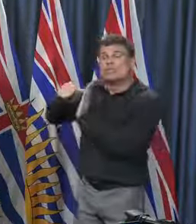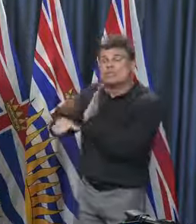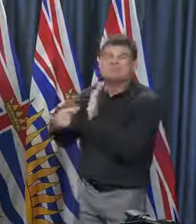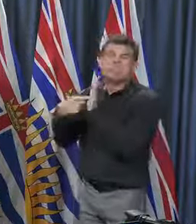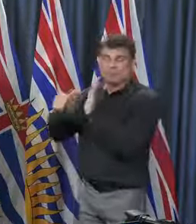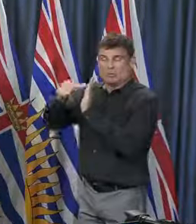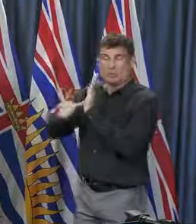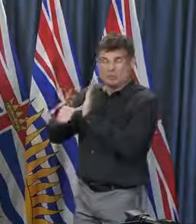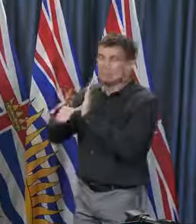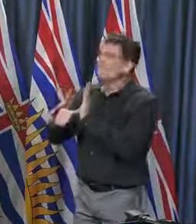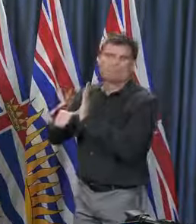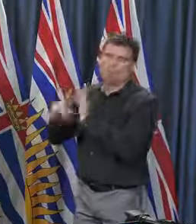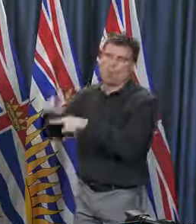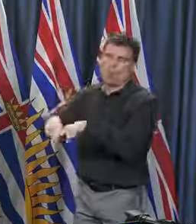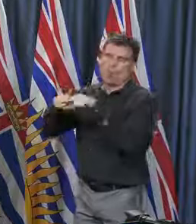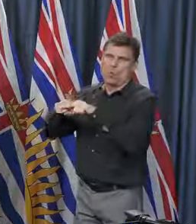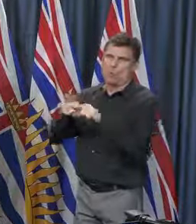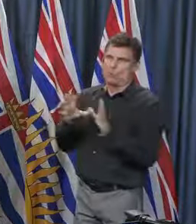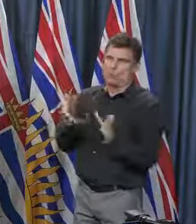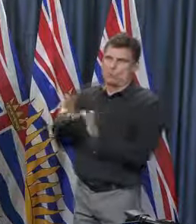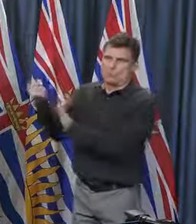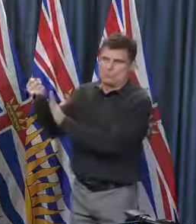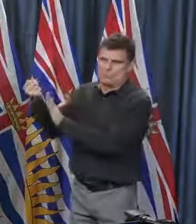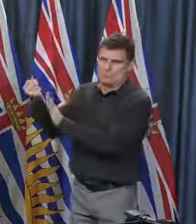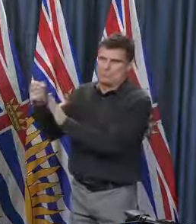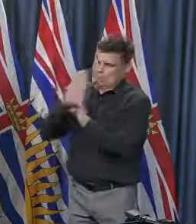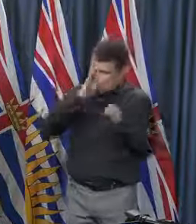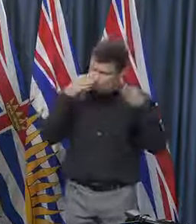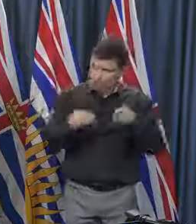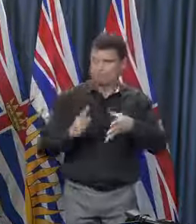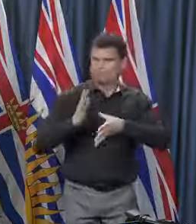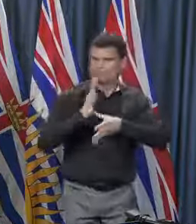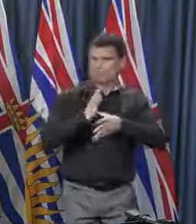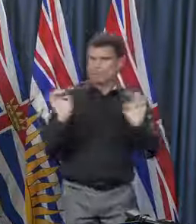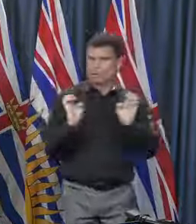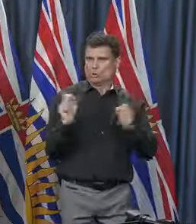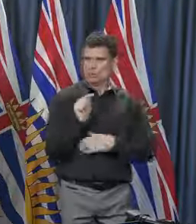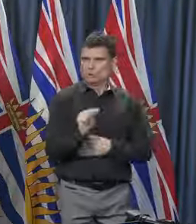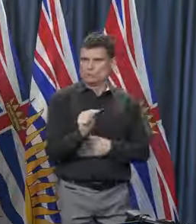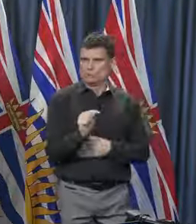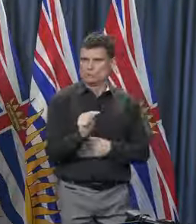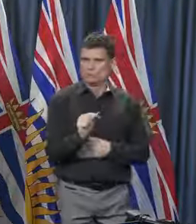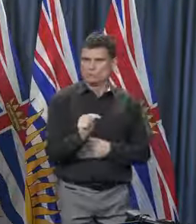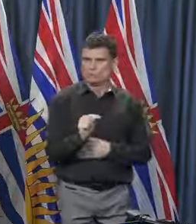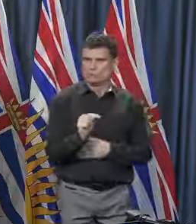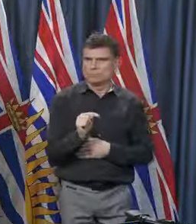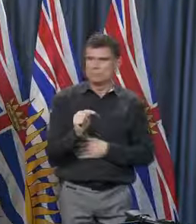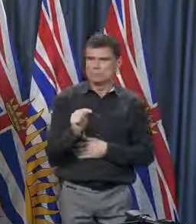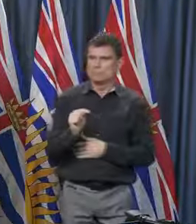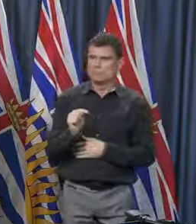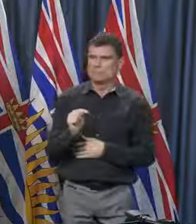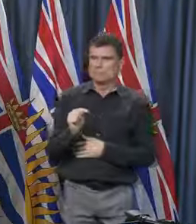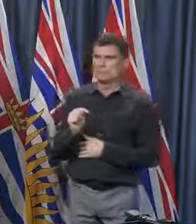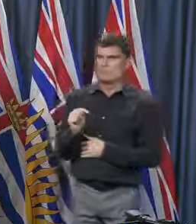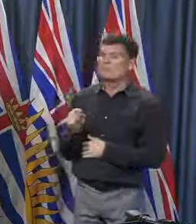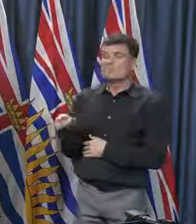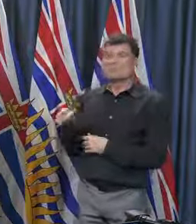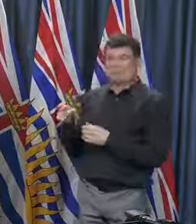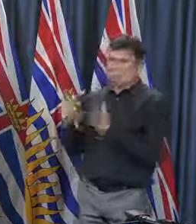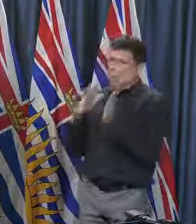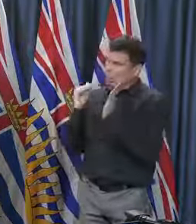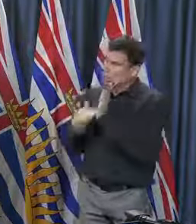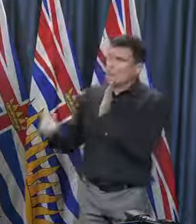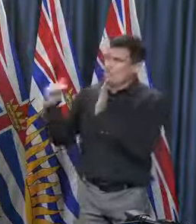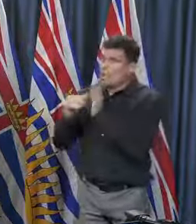of thousands of scheduled surgeries, of elective surgeries in British Columbia, and free up, as you would